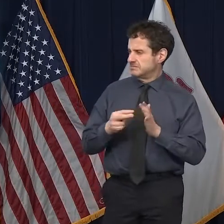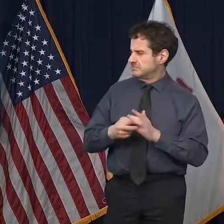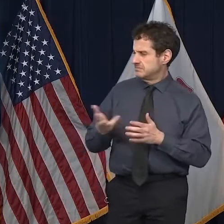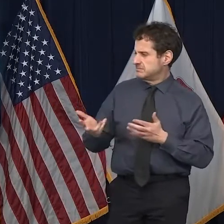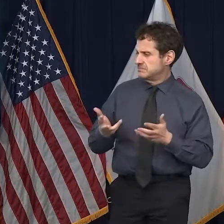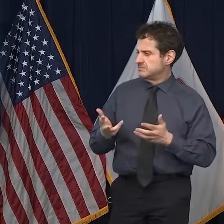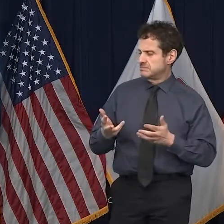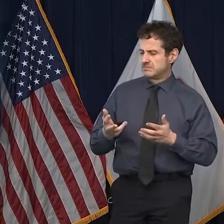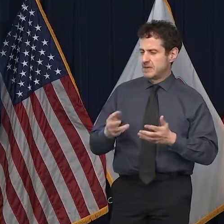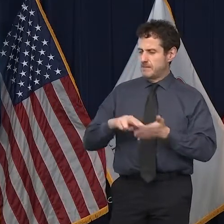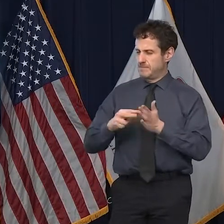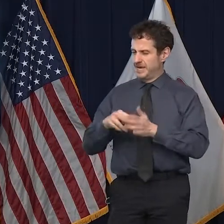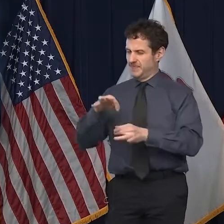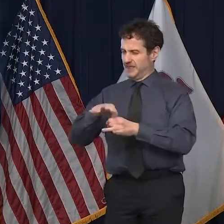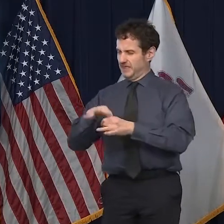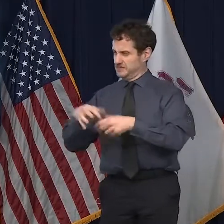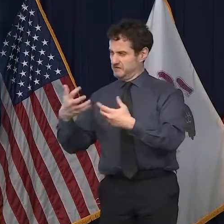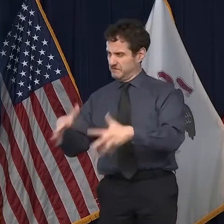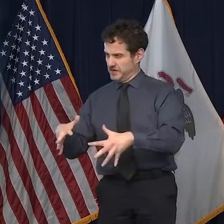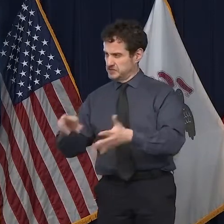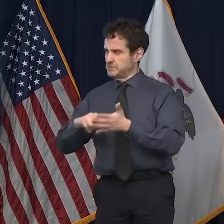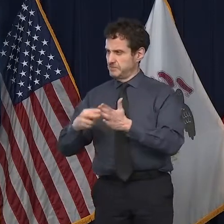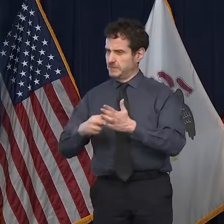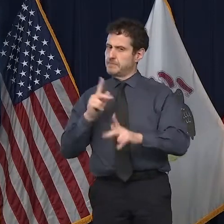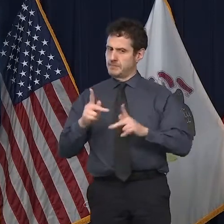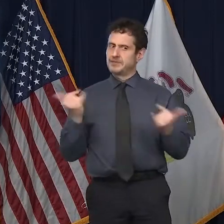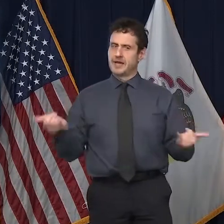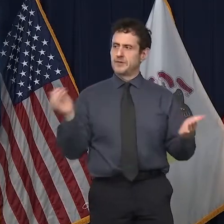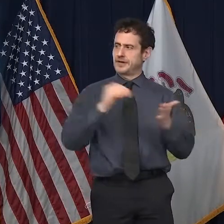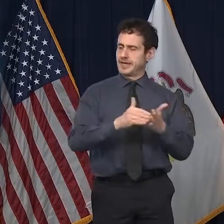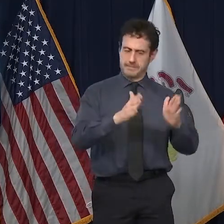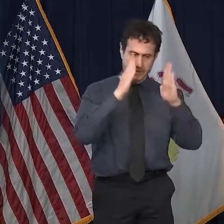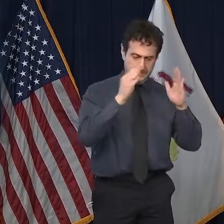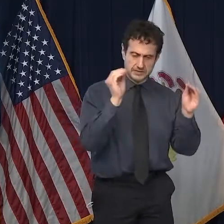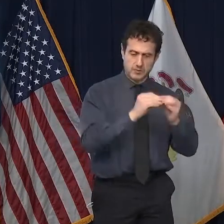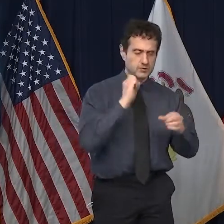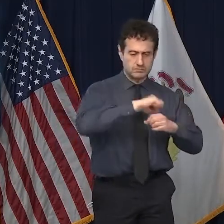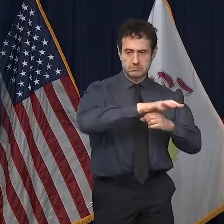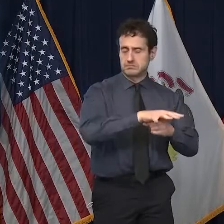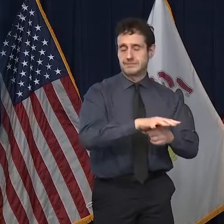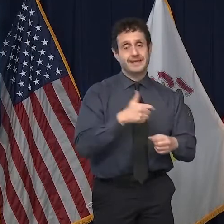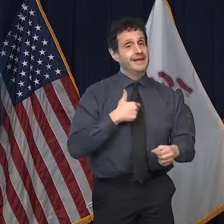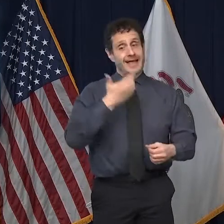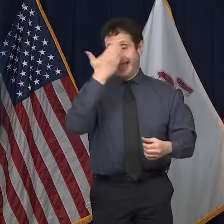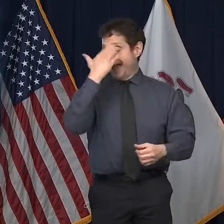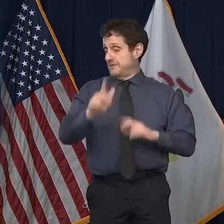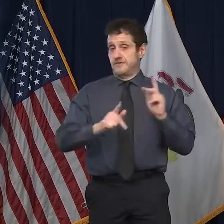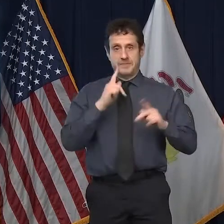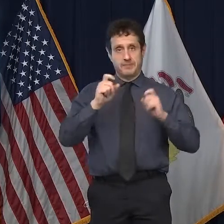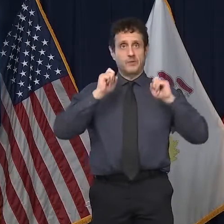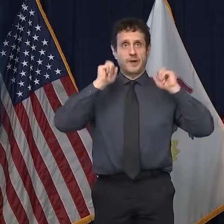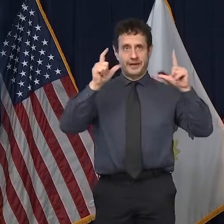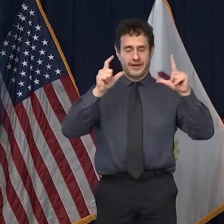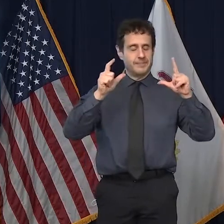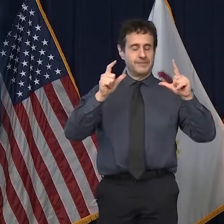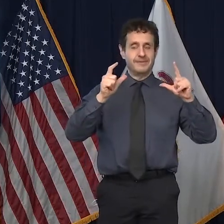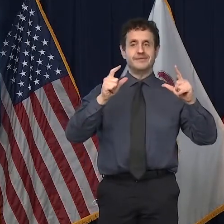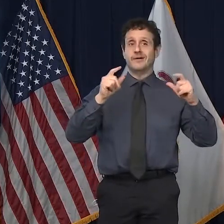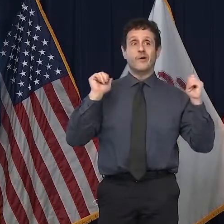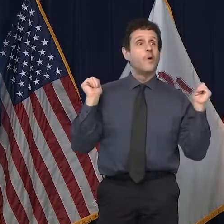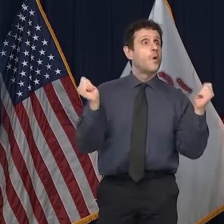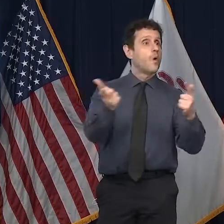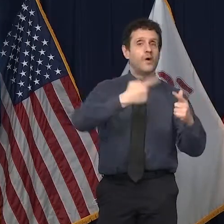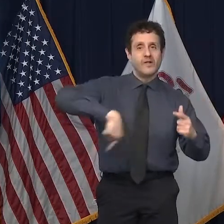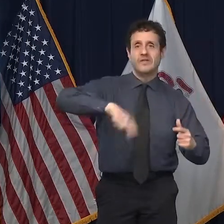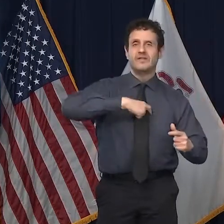election increase attention, I guess, is the implication here? I mean, look, I don't know that anybody wakes up in the morning and isn't thinking about what's going